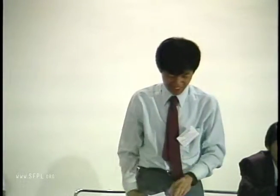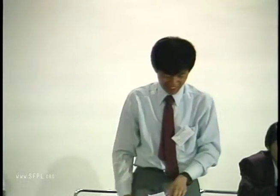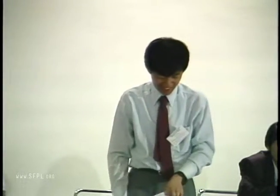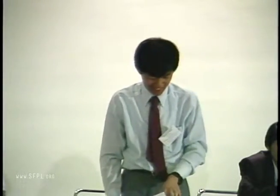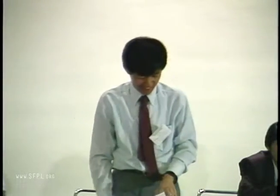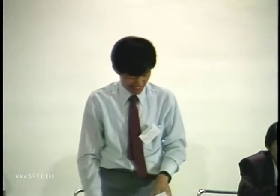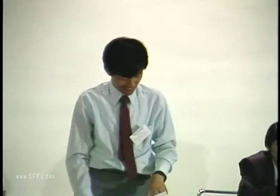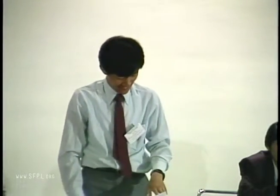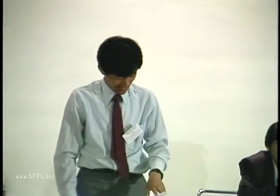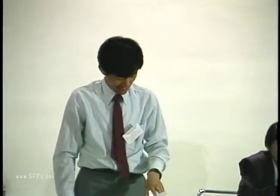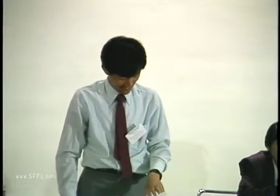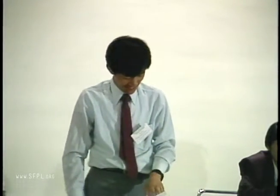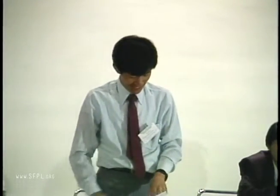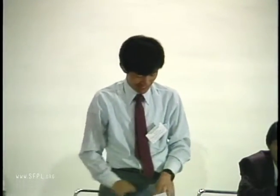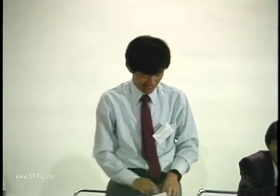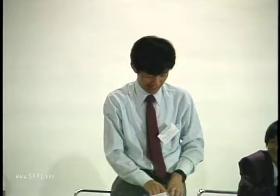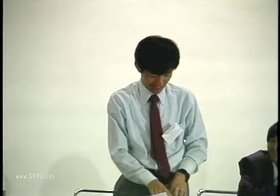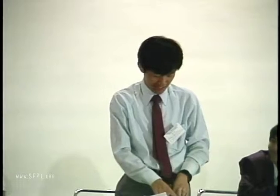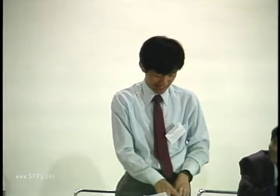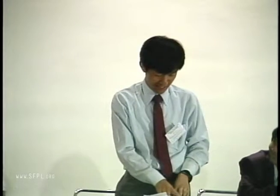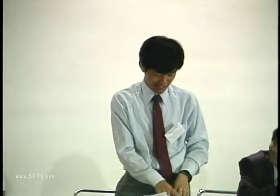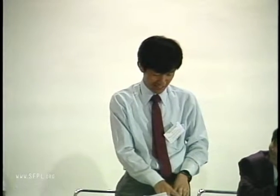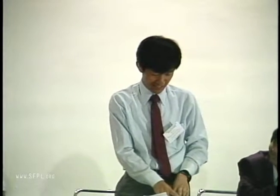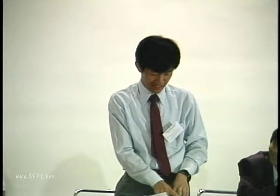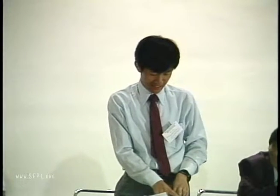big lions with their mouths open waiting to consume me.